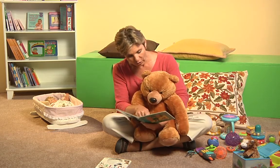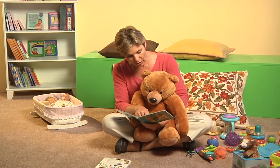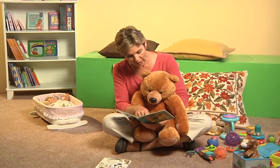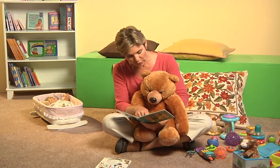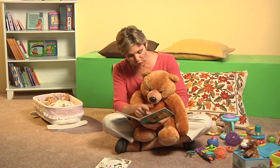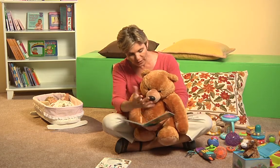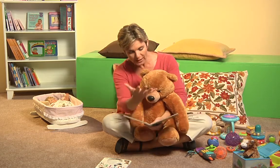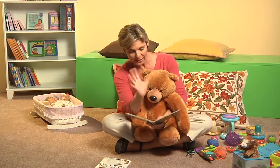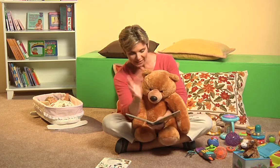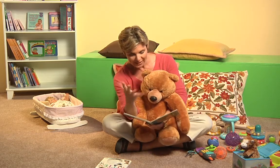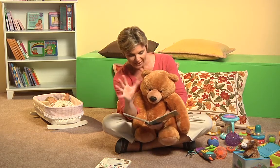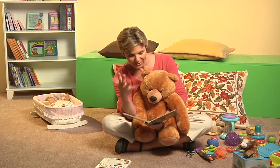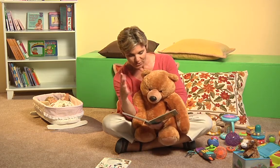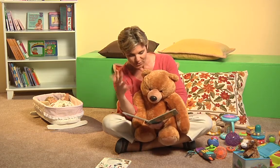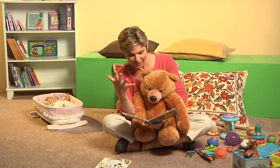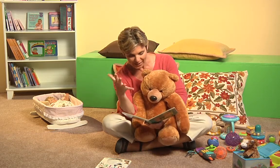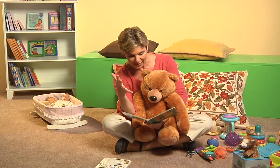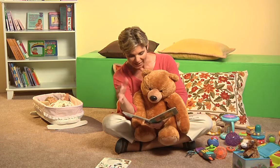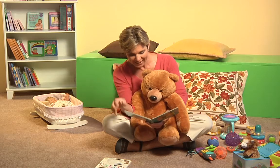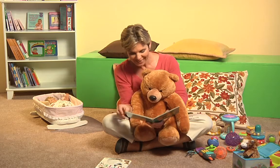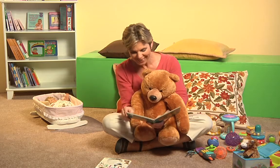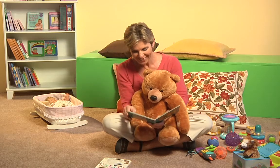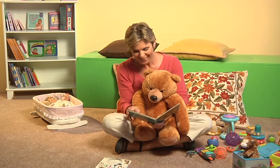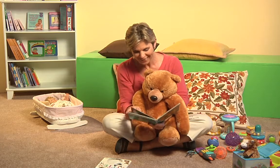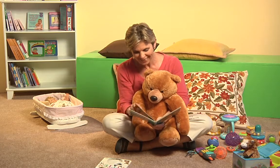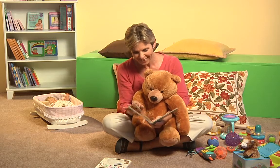Look, a tree. Tree.